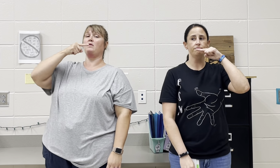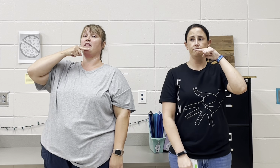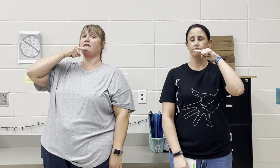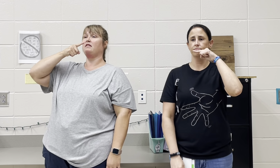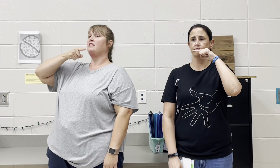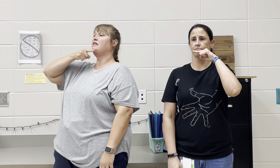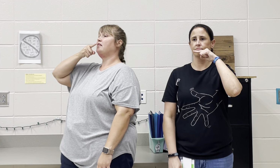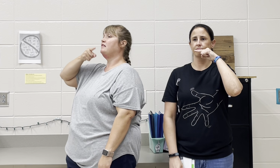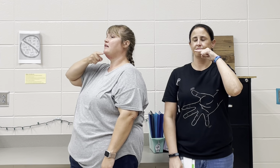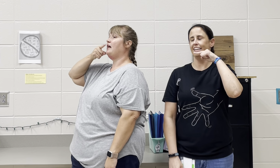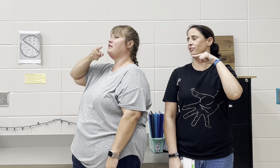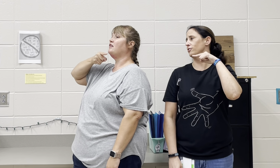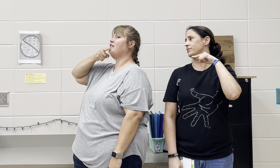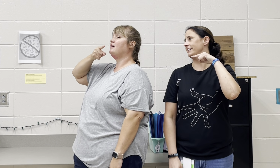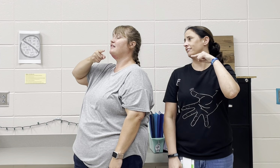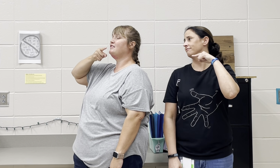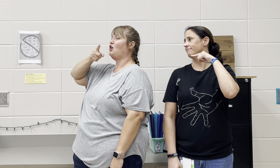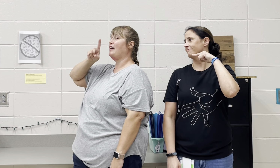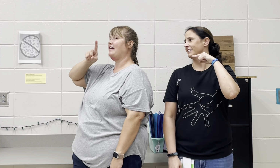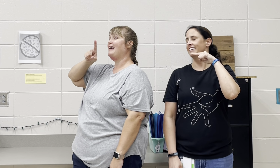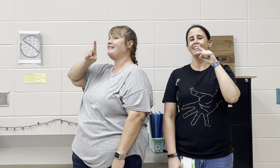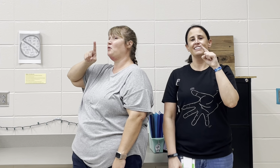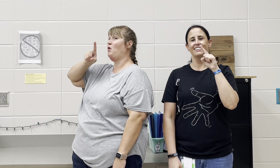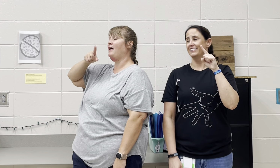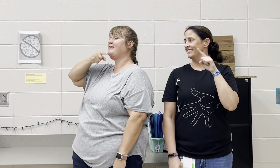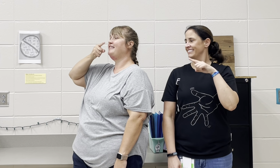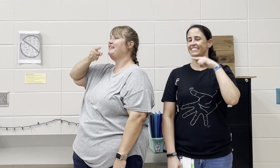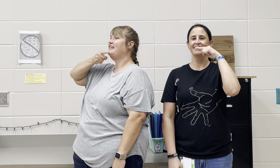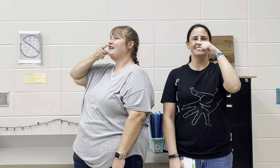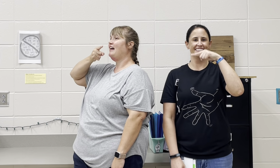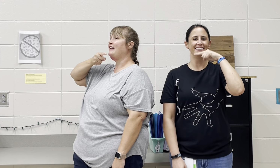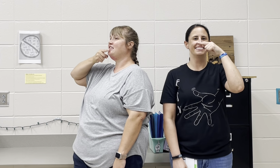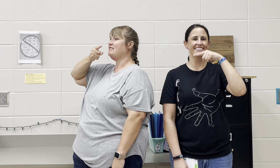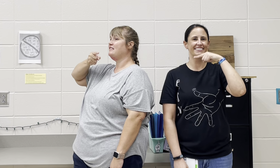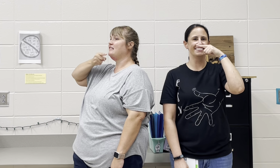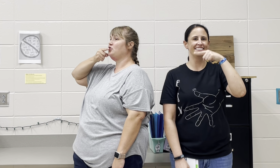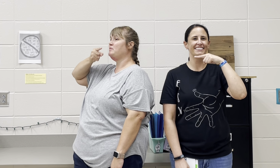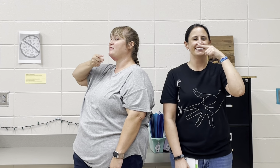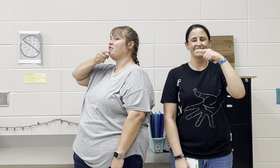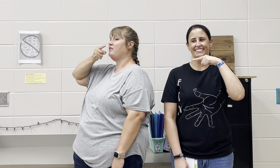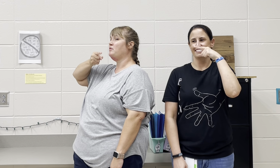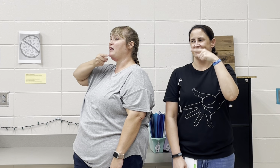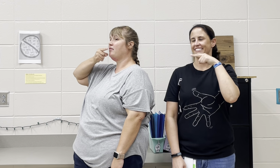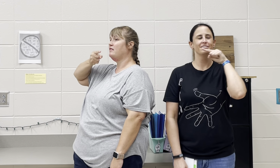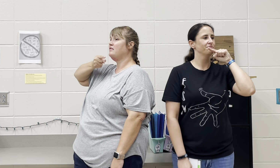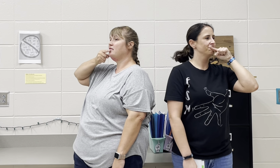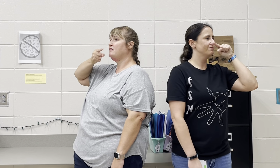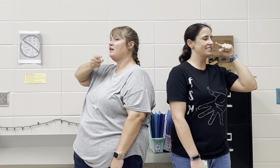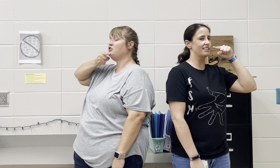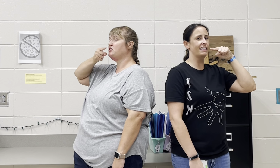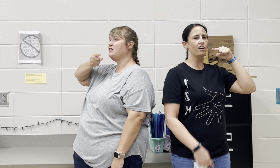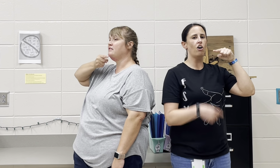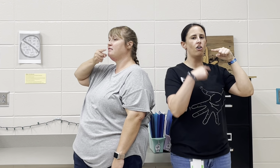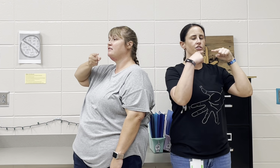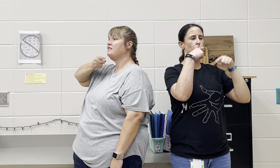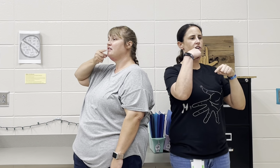CL1. I don't know CL. Sorry. It's a 1, and it just loops in front of your mouth. It's Your like chin. all the words